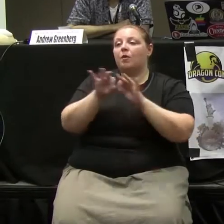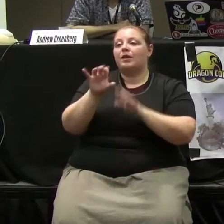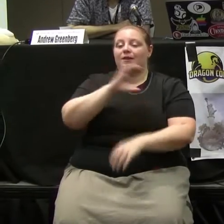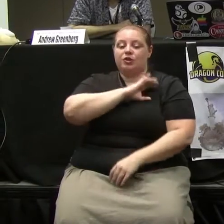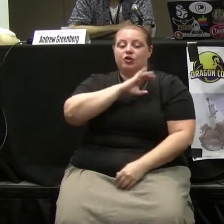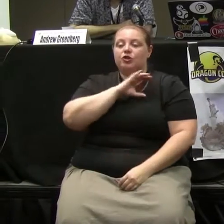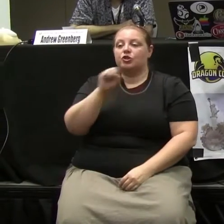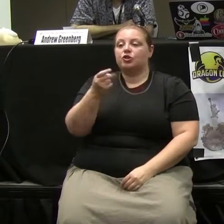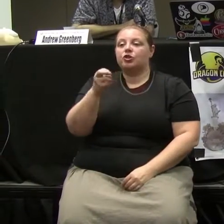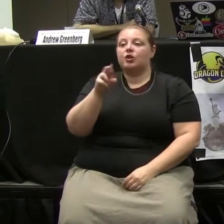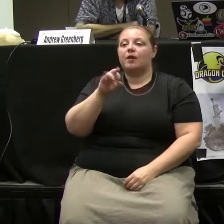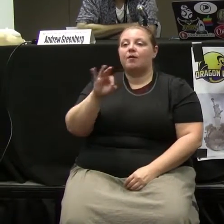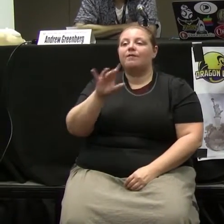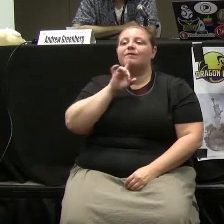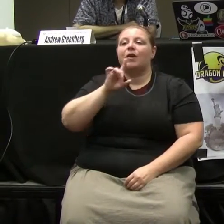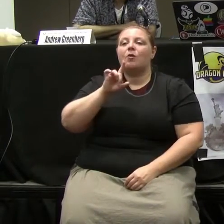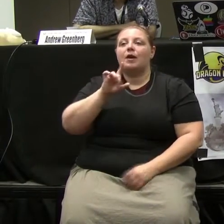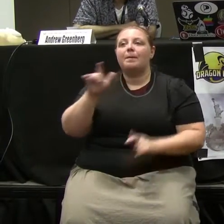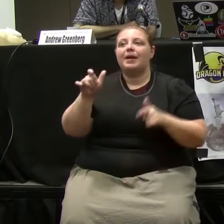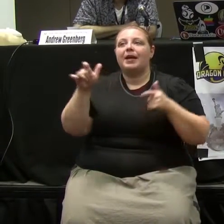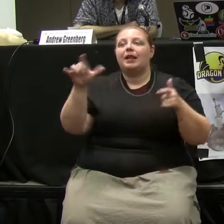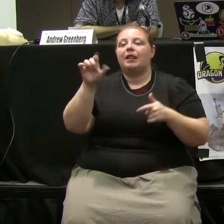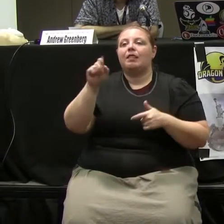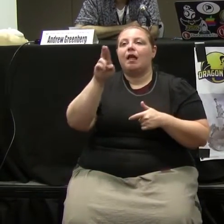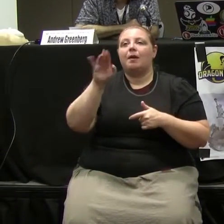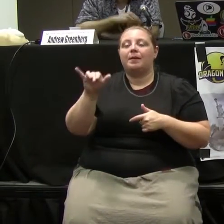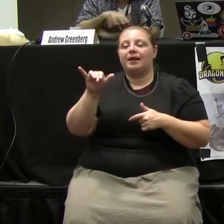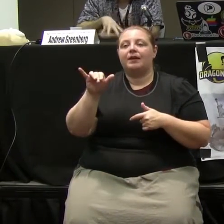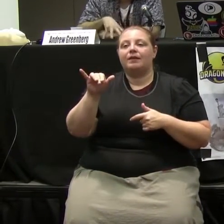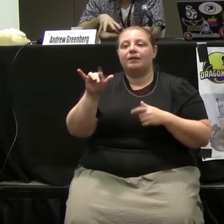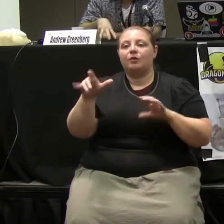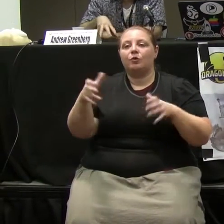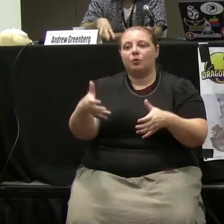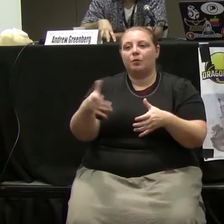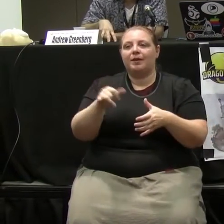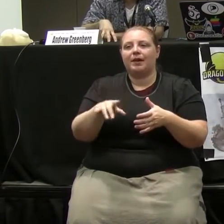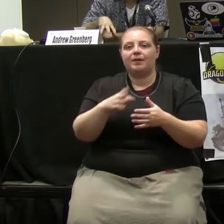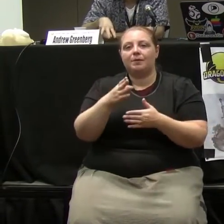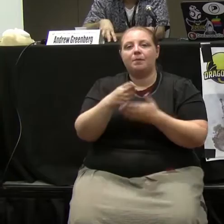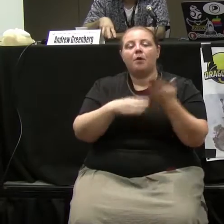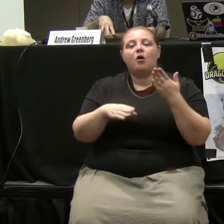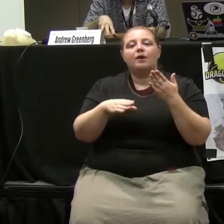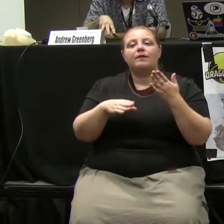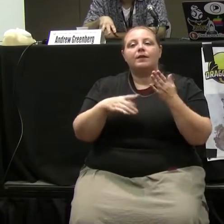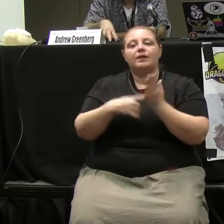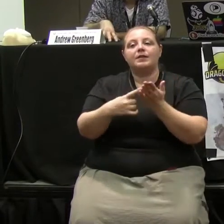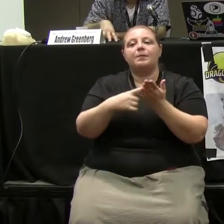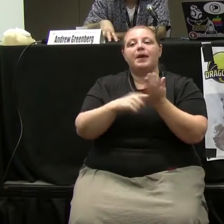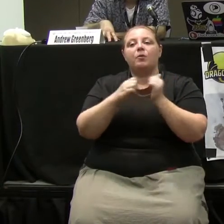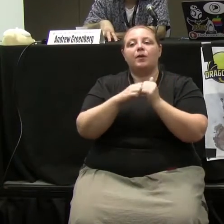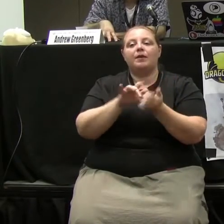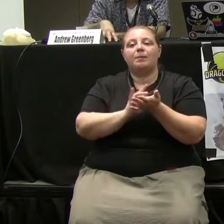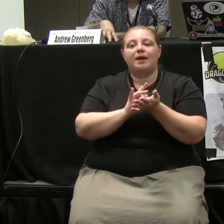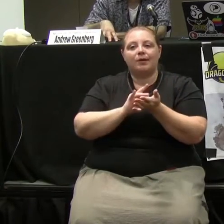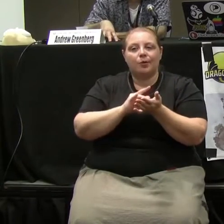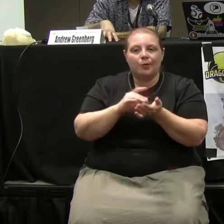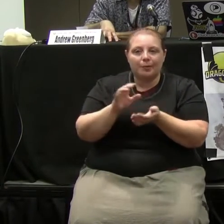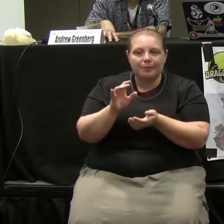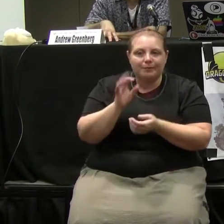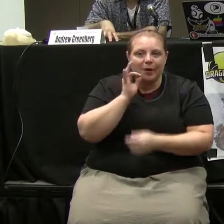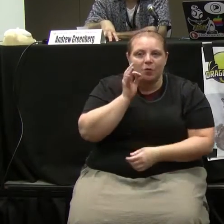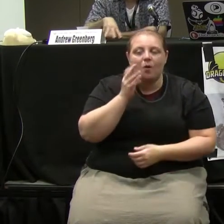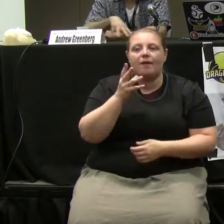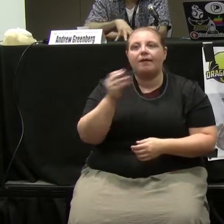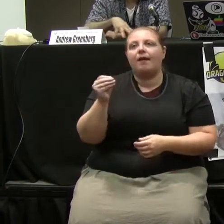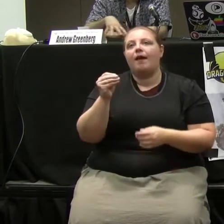are a big lobbying group, the municipal association, like, that's been a big part of the debate on medical marijuana, sane drug policy, and so